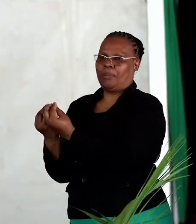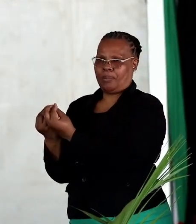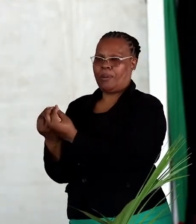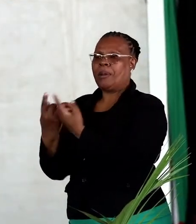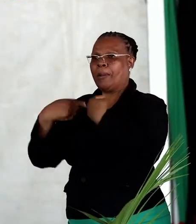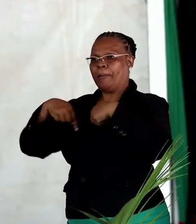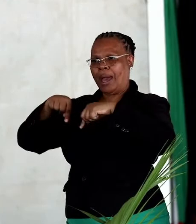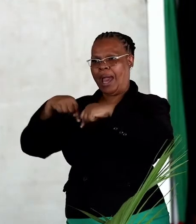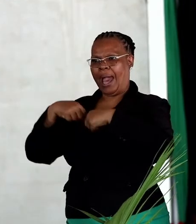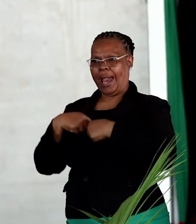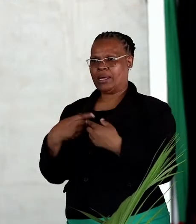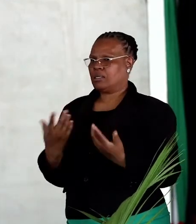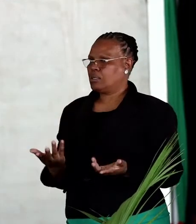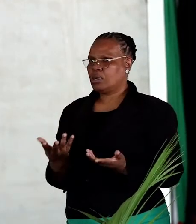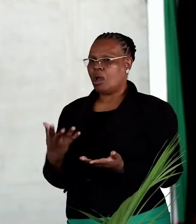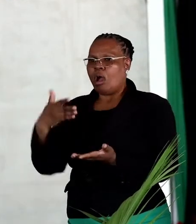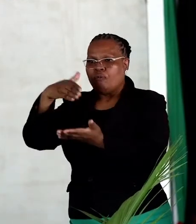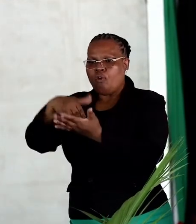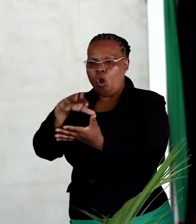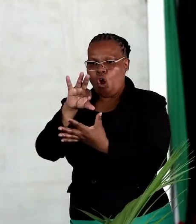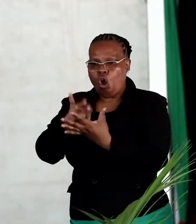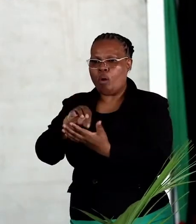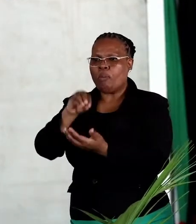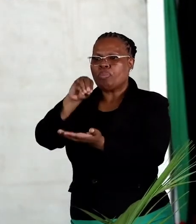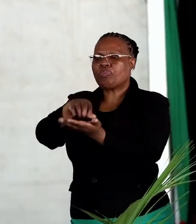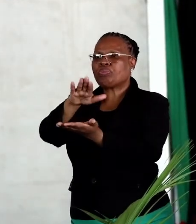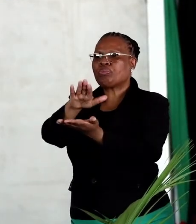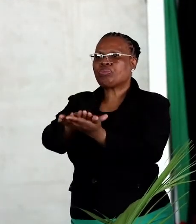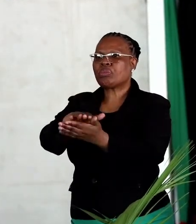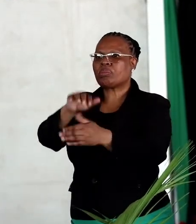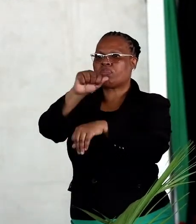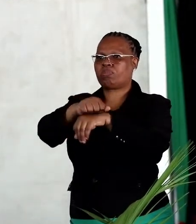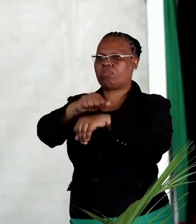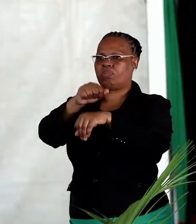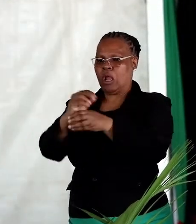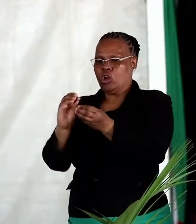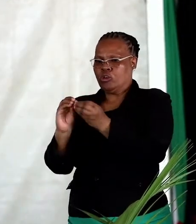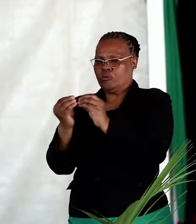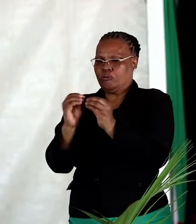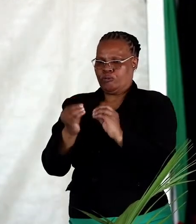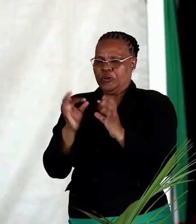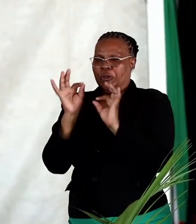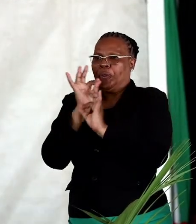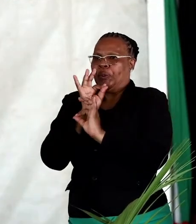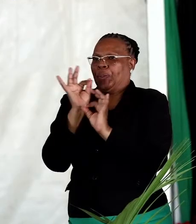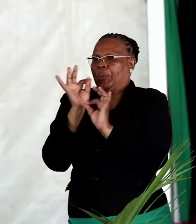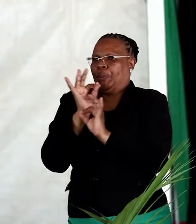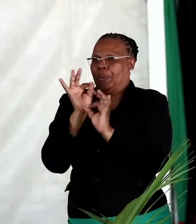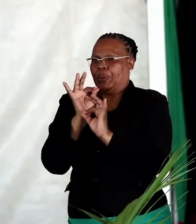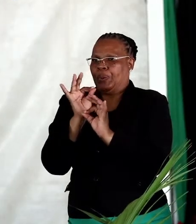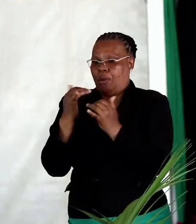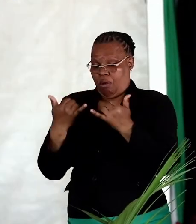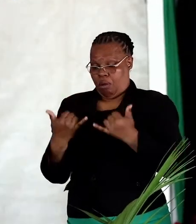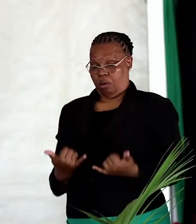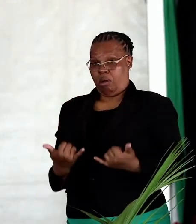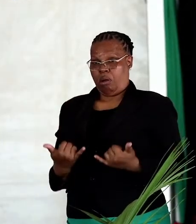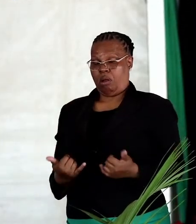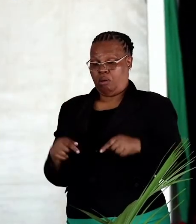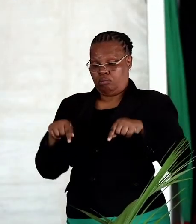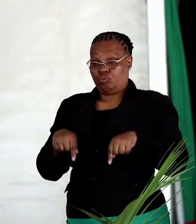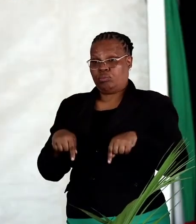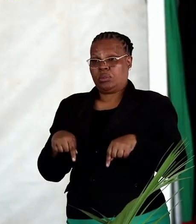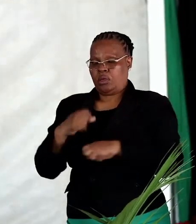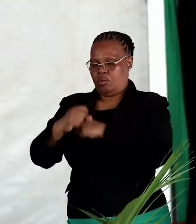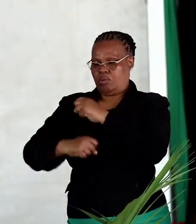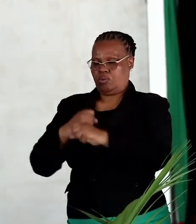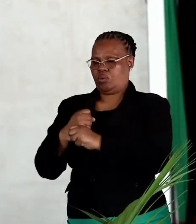ayazi erect, ayazi installer. Now, today, to this year, the office of